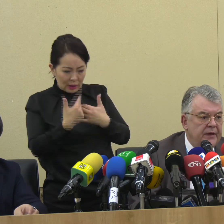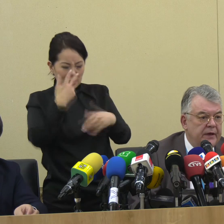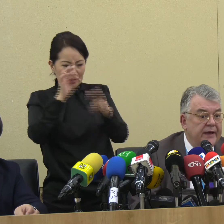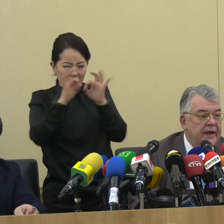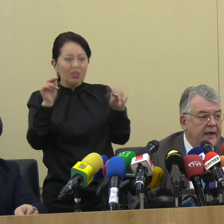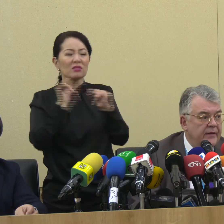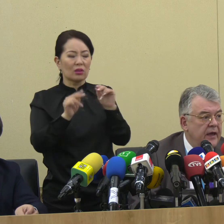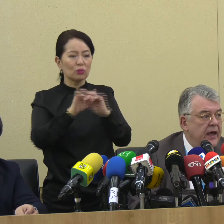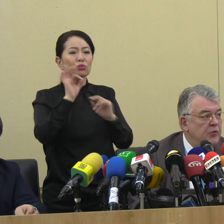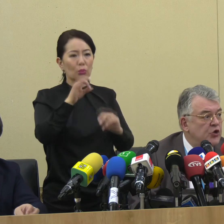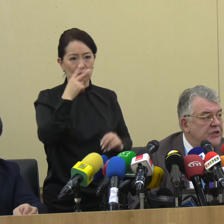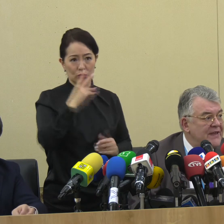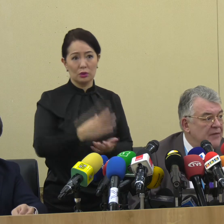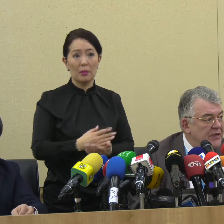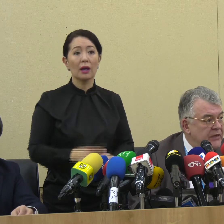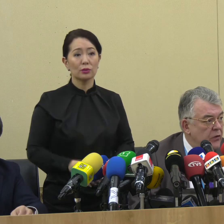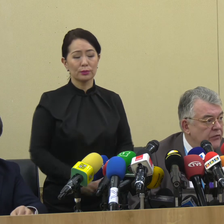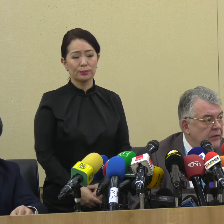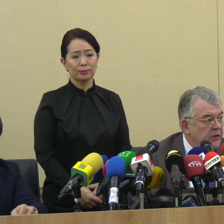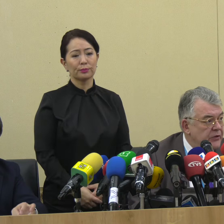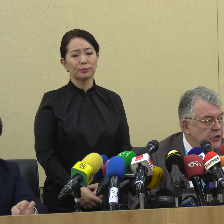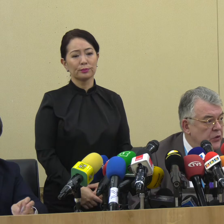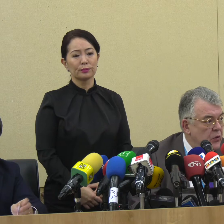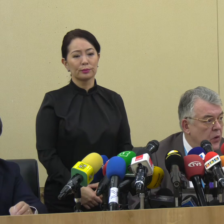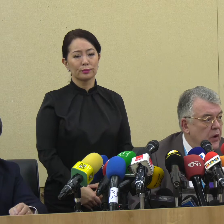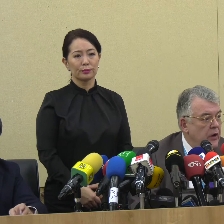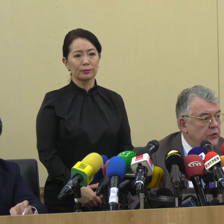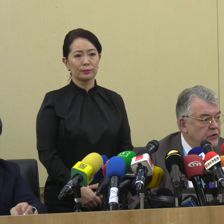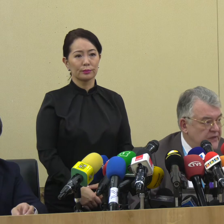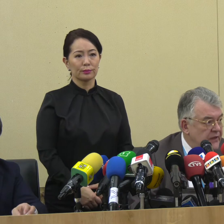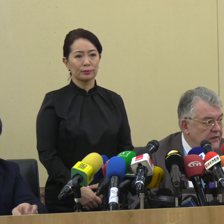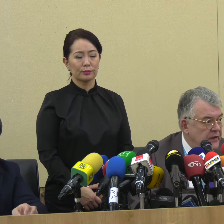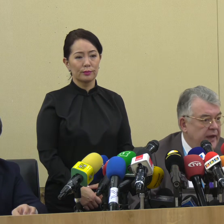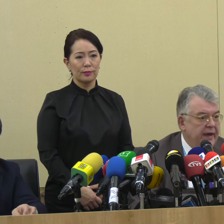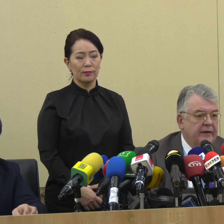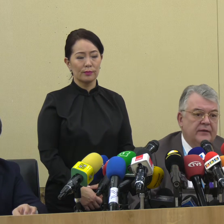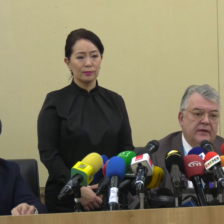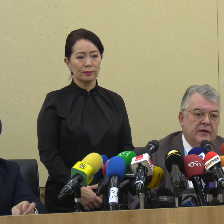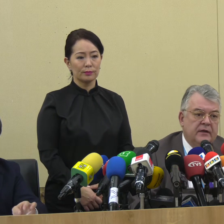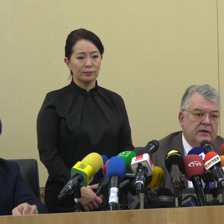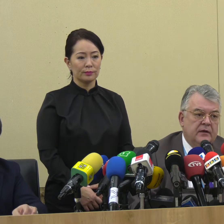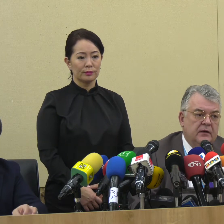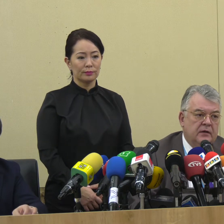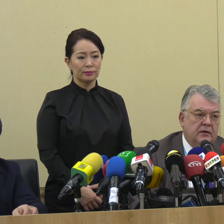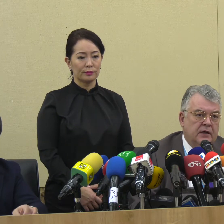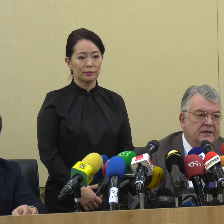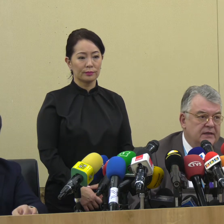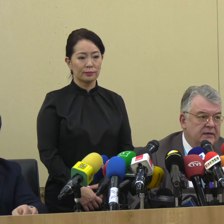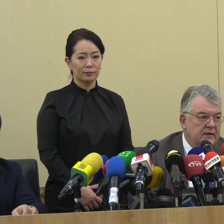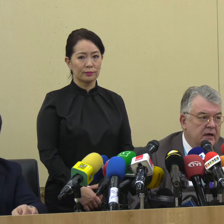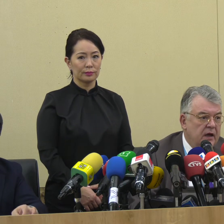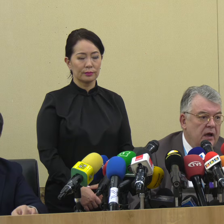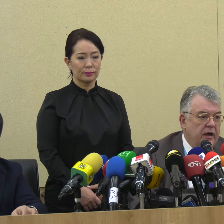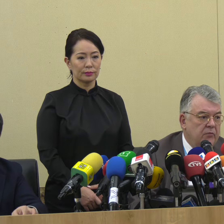be again emergency committee of WHO to see it. And